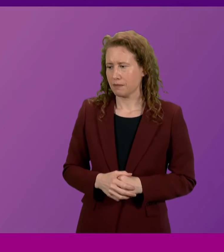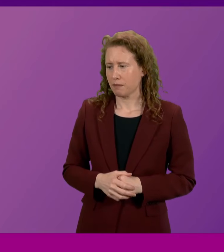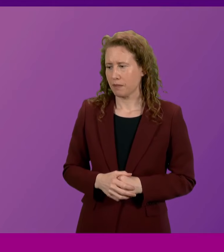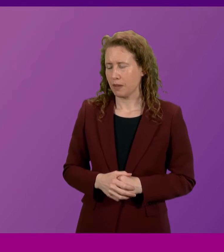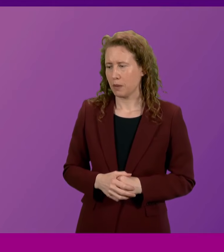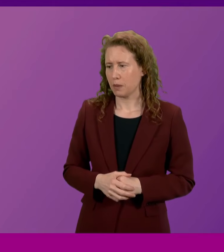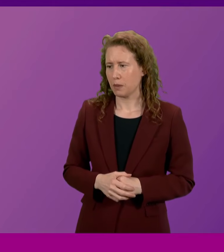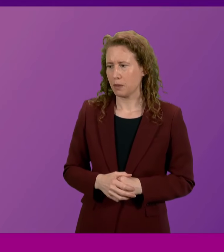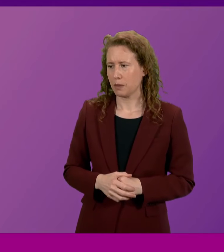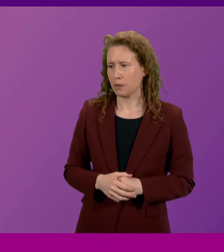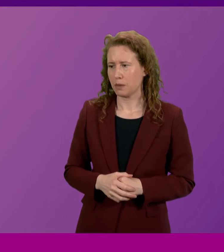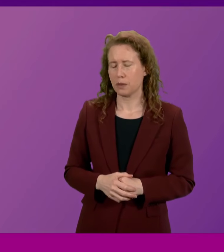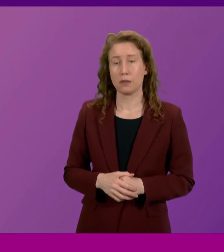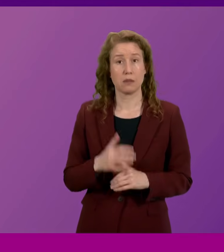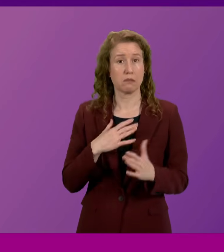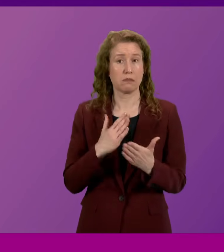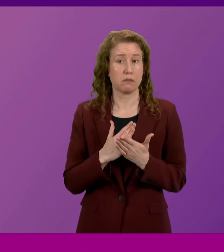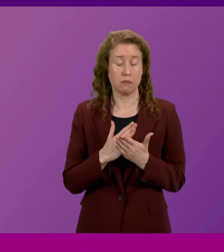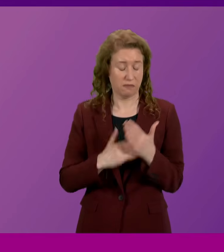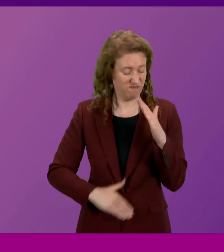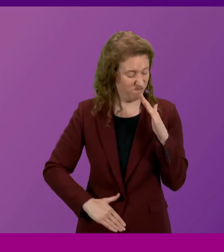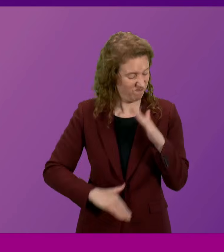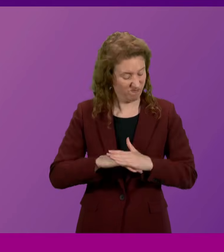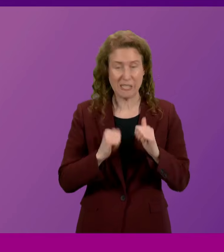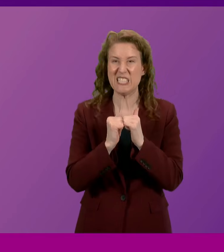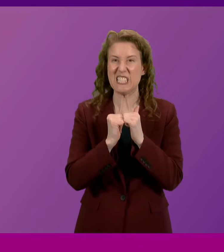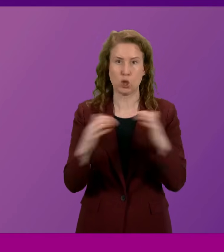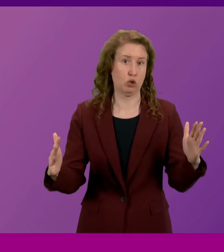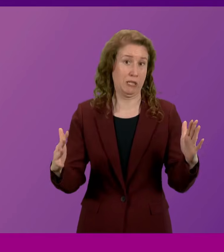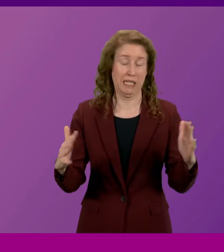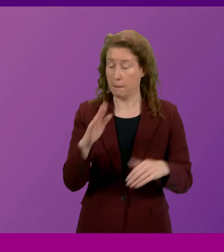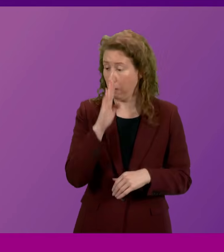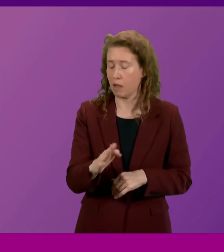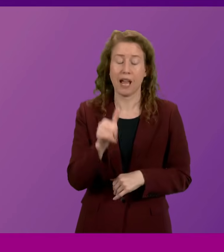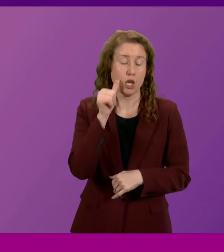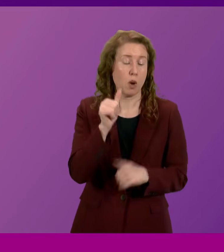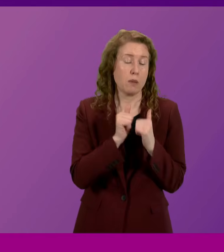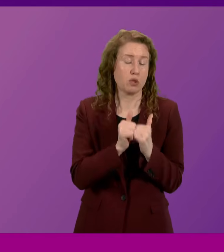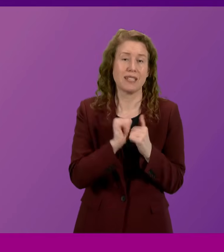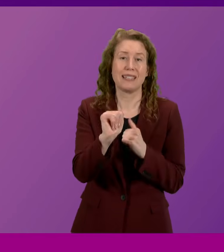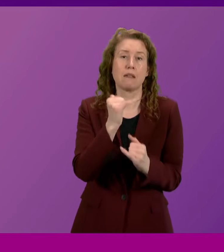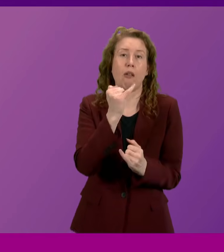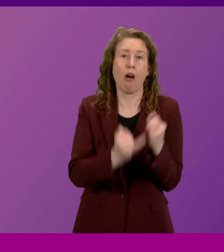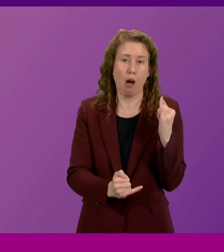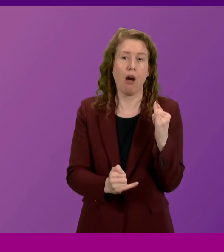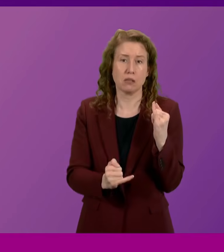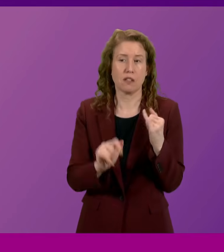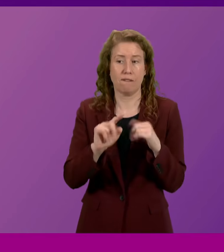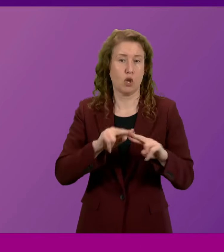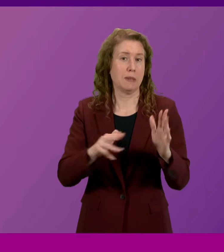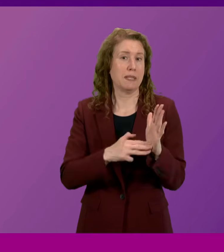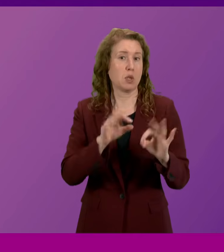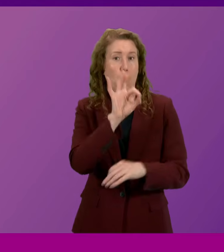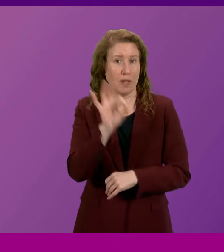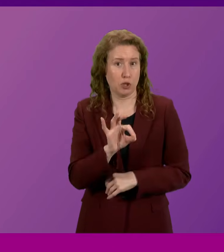Well, I couldn't disagree more with Mr Harvey, to be blunt, and I appreciate this is his last First Minister's